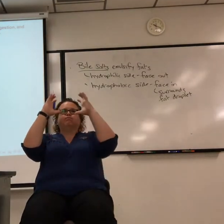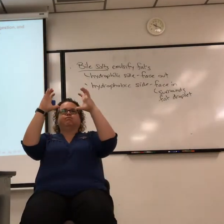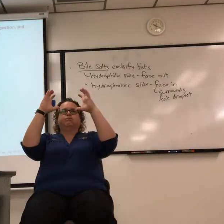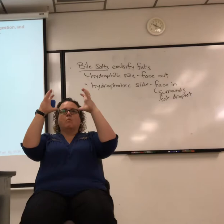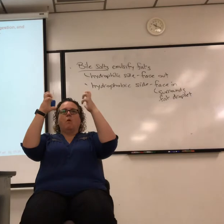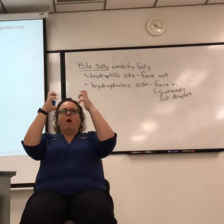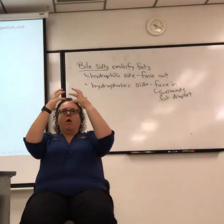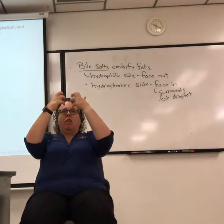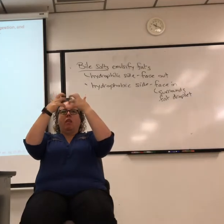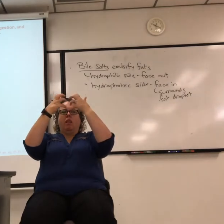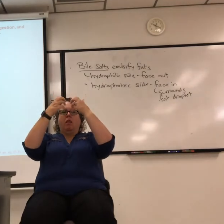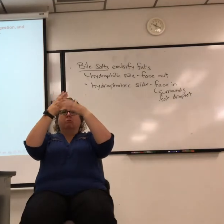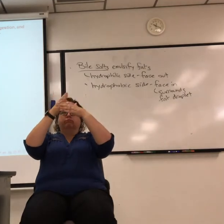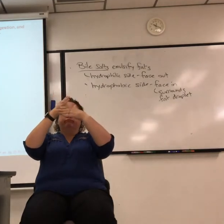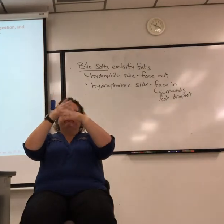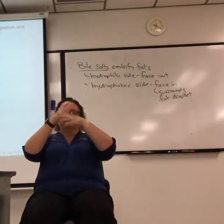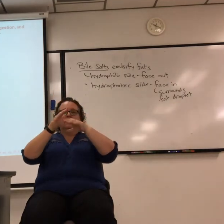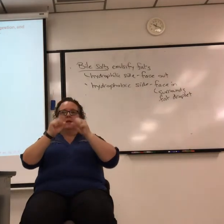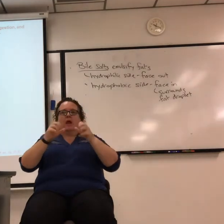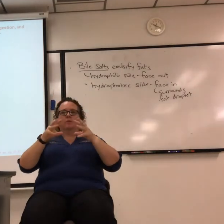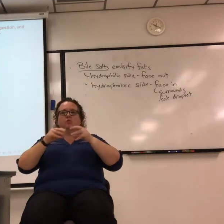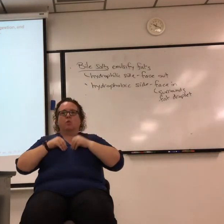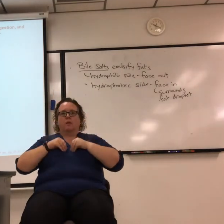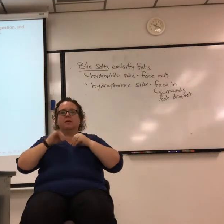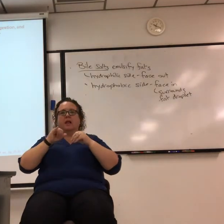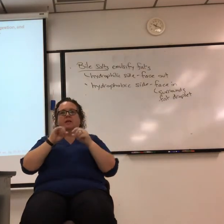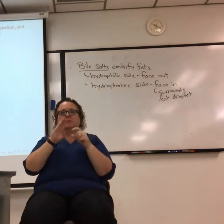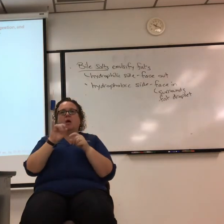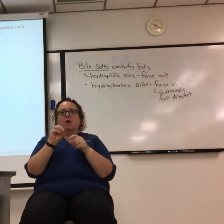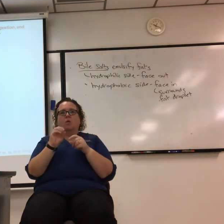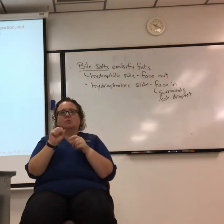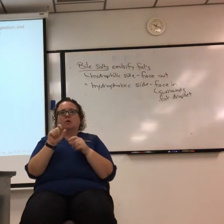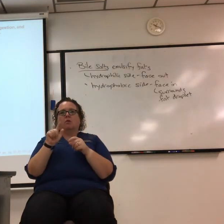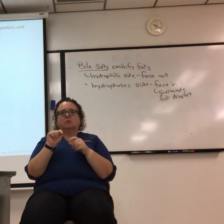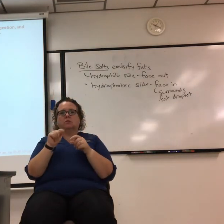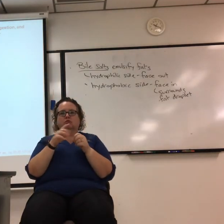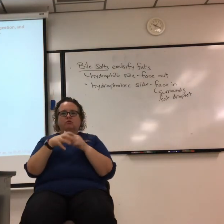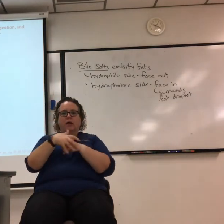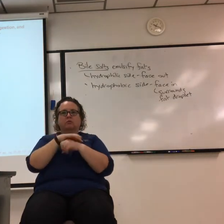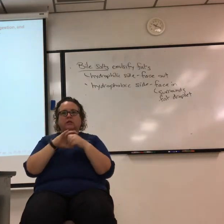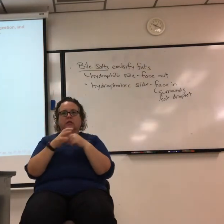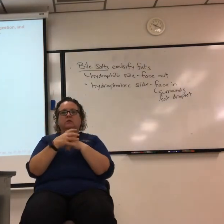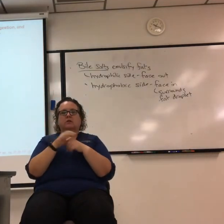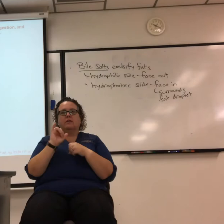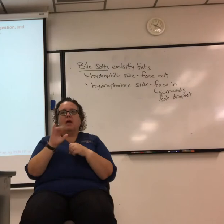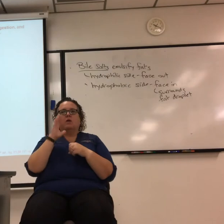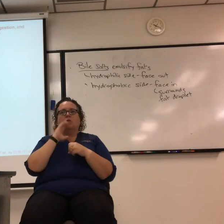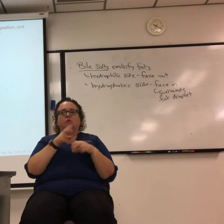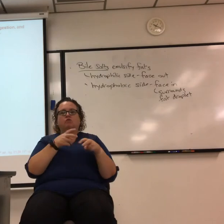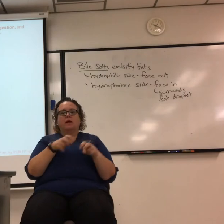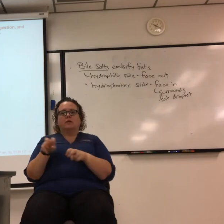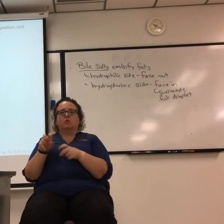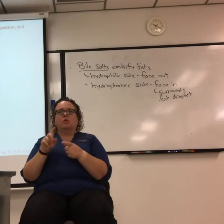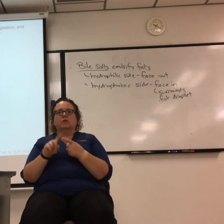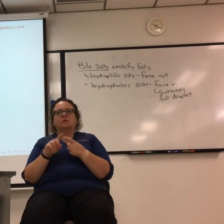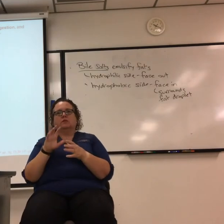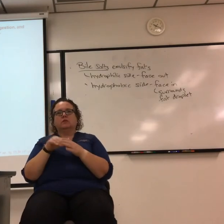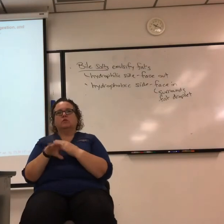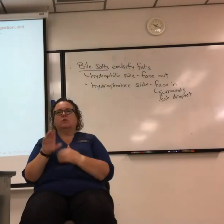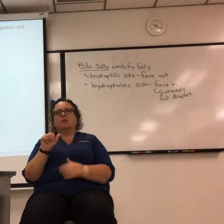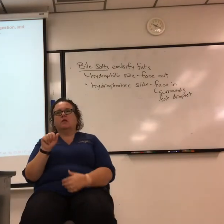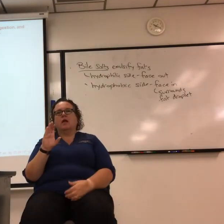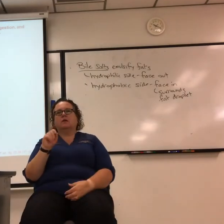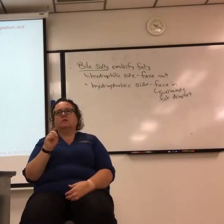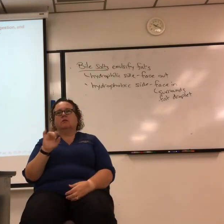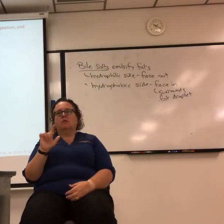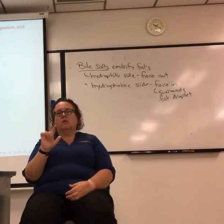it. There's the bile salts surrounding it. Those will kind of be transported into the lacteal.